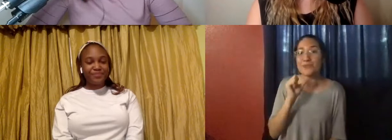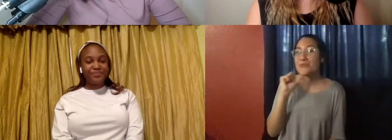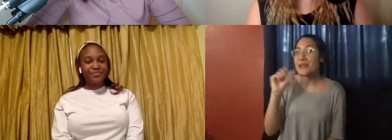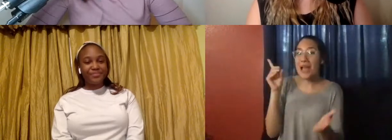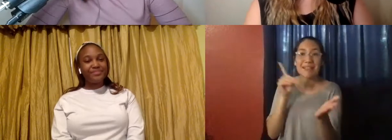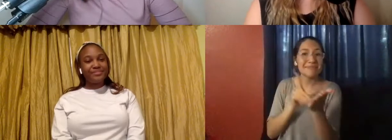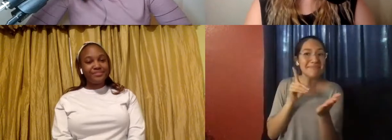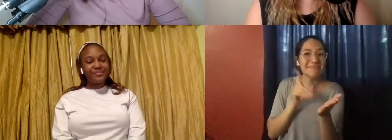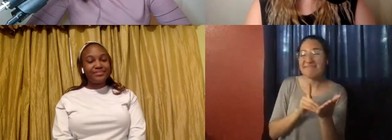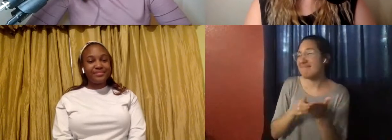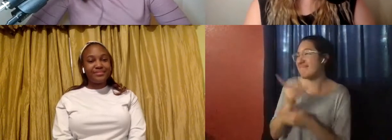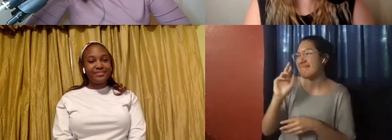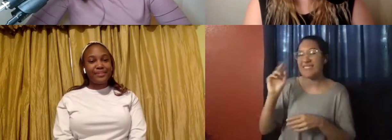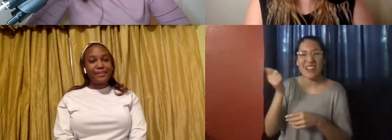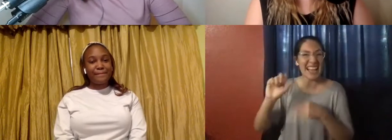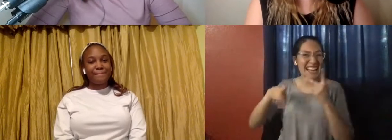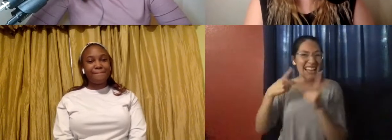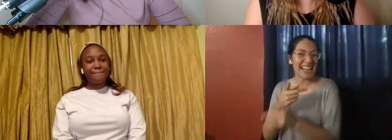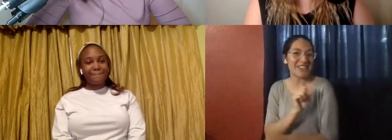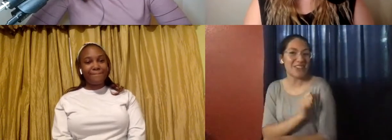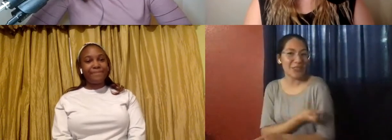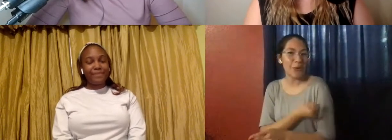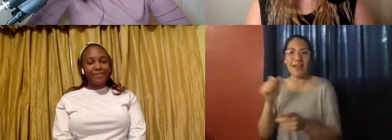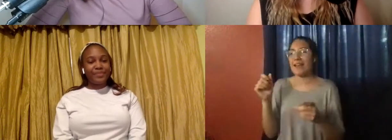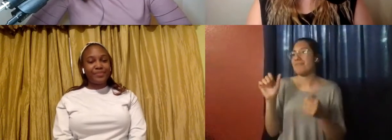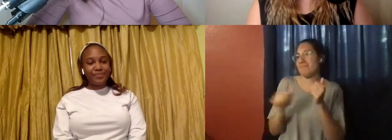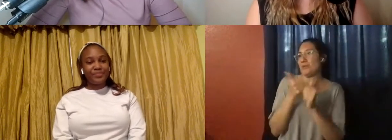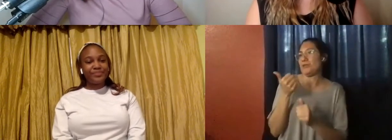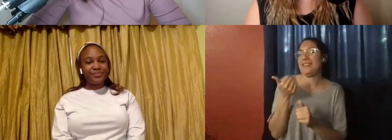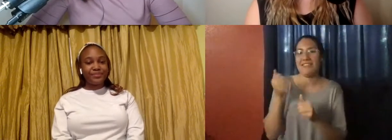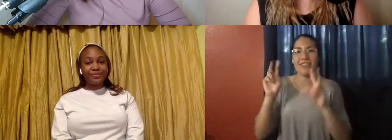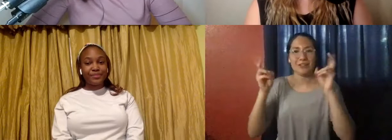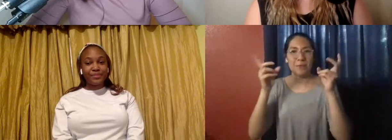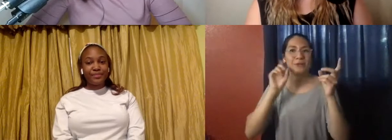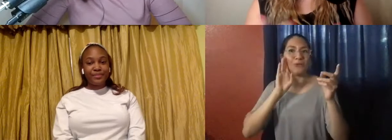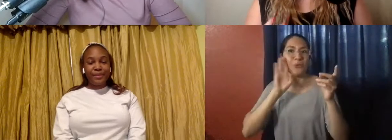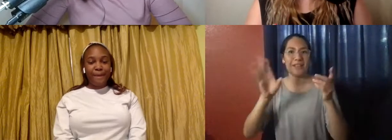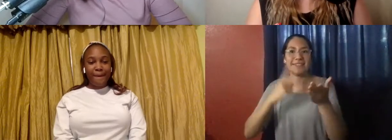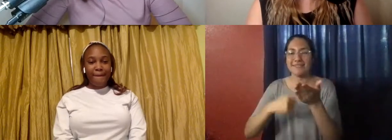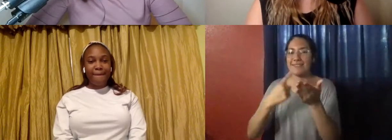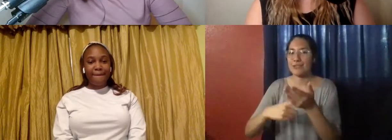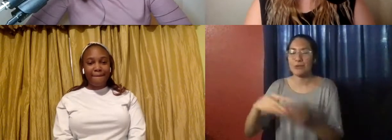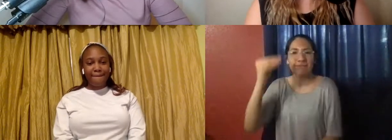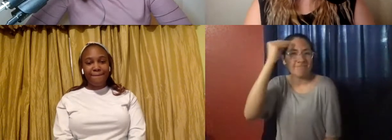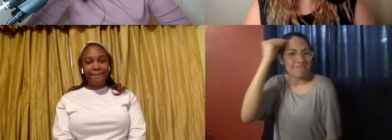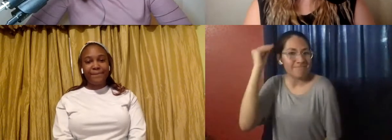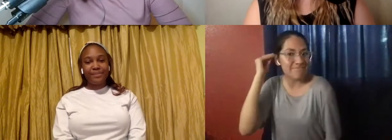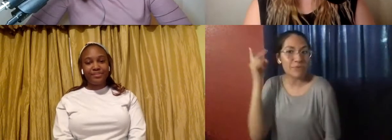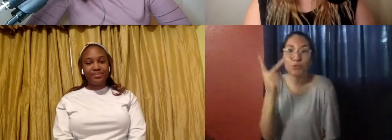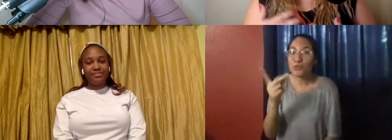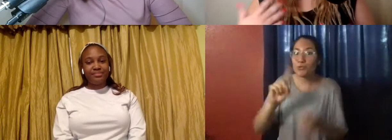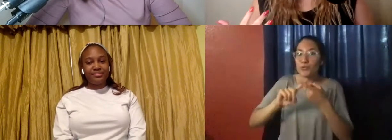authority on most of the topics we're going to cover. So please keep that in mind. We are just two friends trying to figure